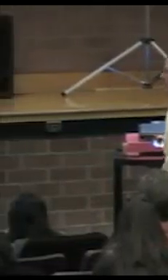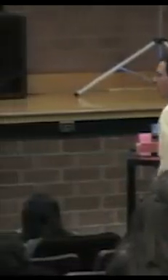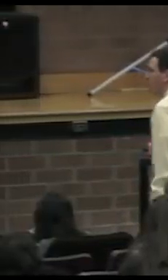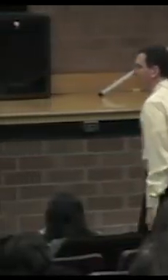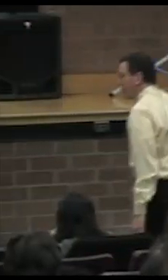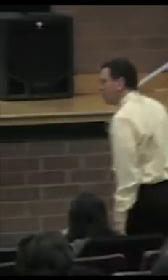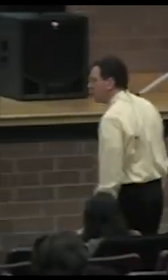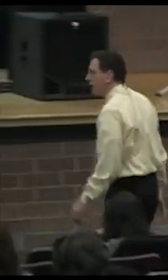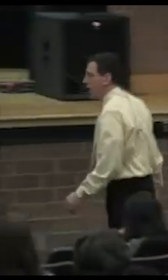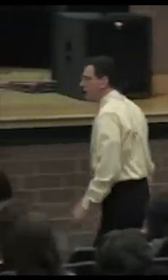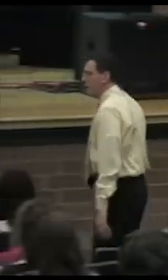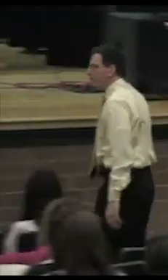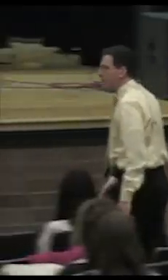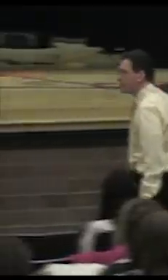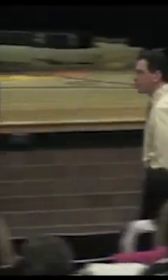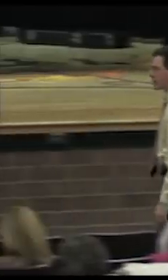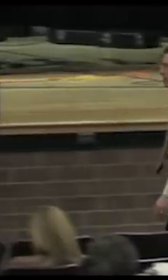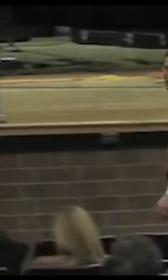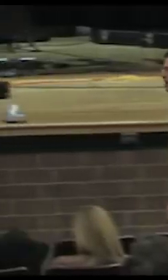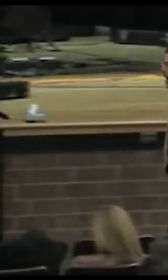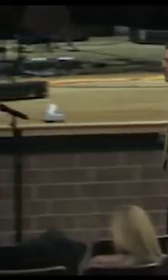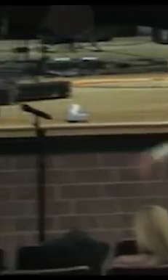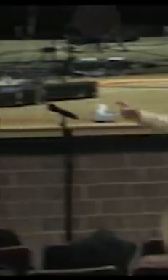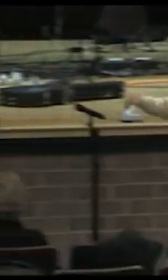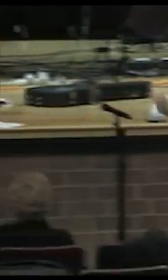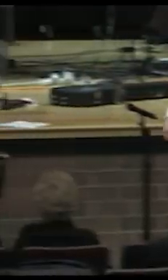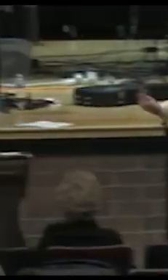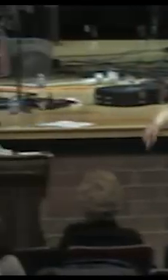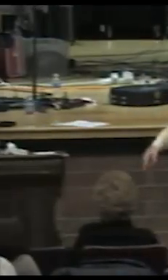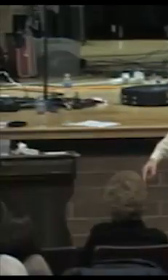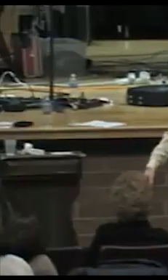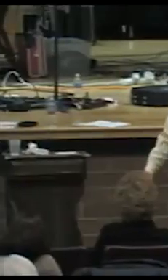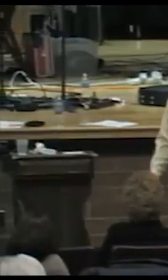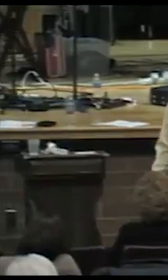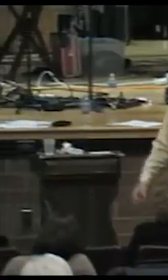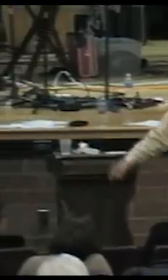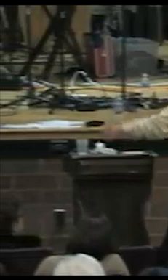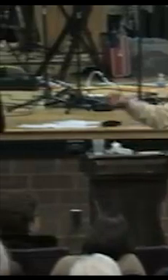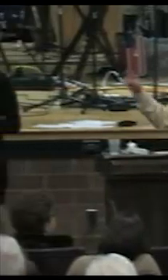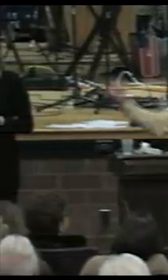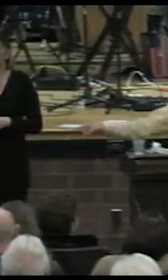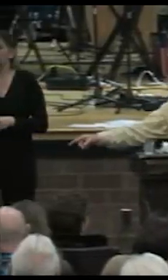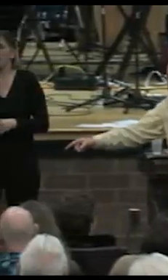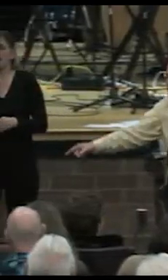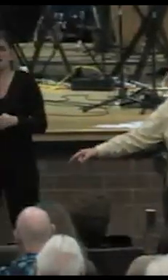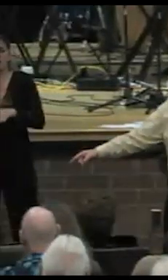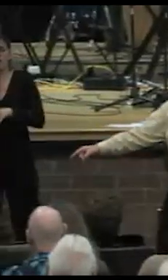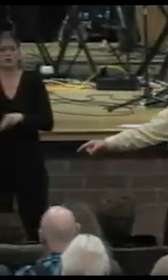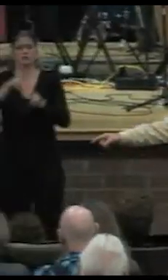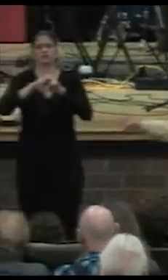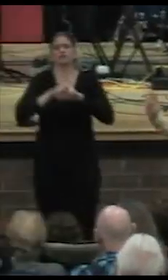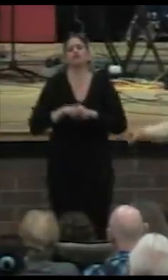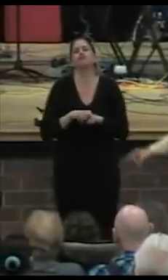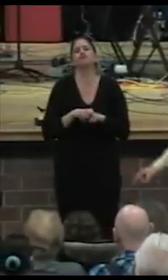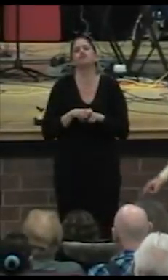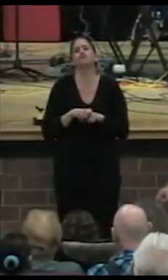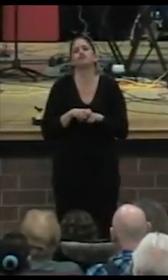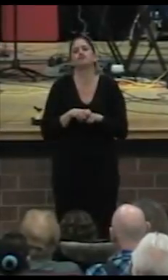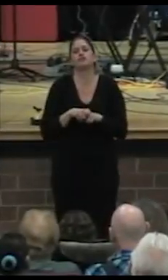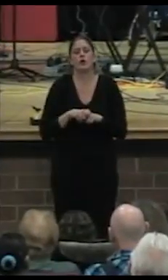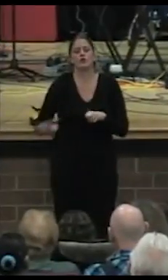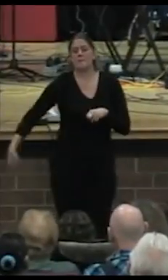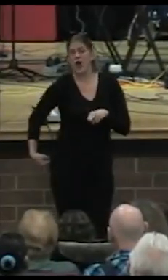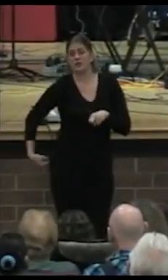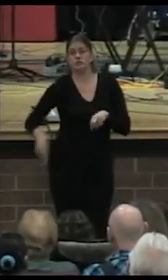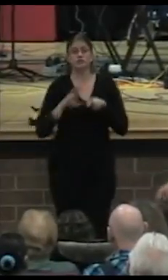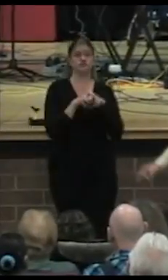Hallelujah. Hallelujah. And God is not calling you to sit on your tuchus. That's the Jewish word for